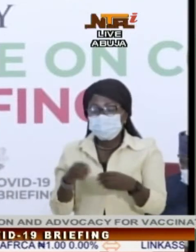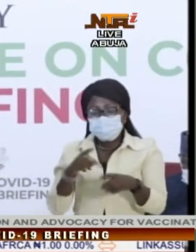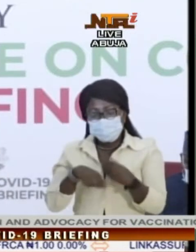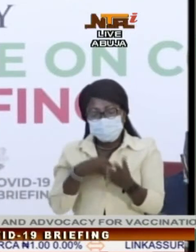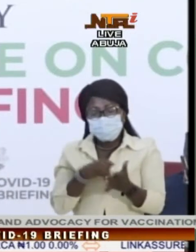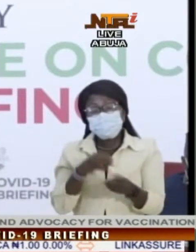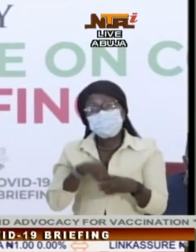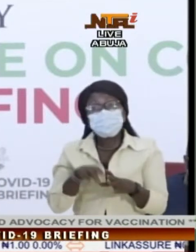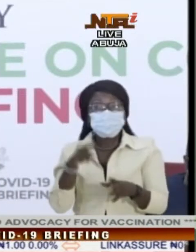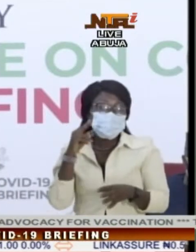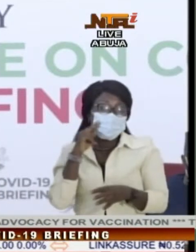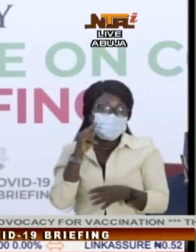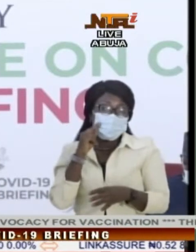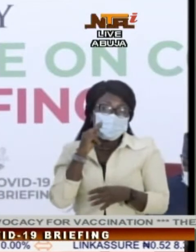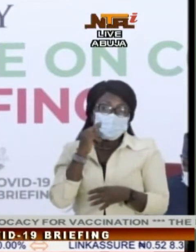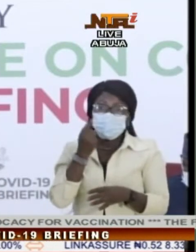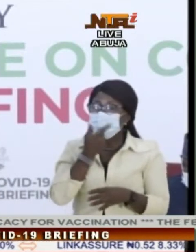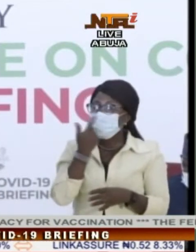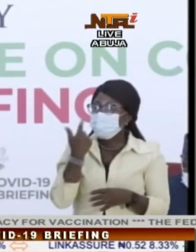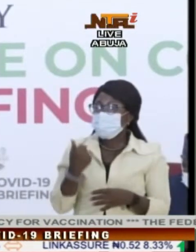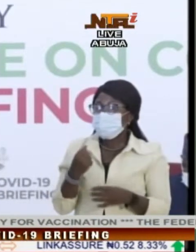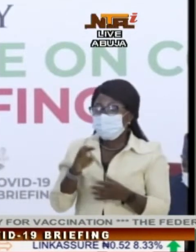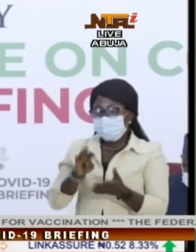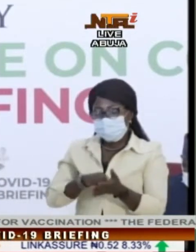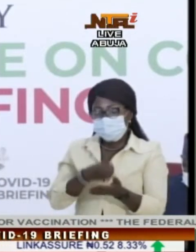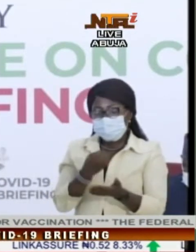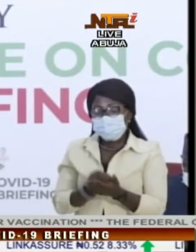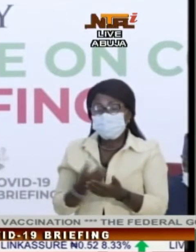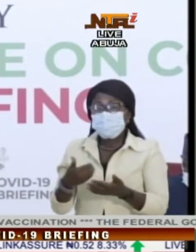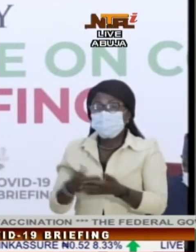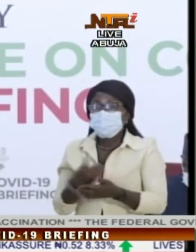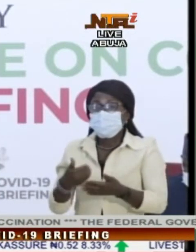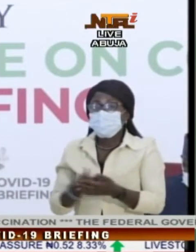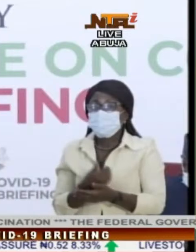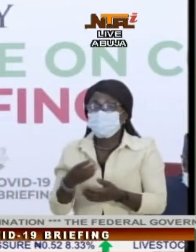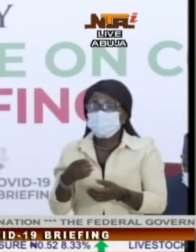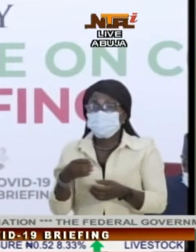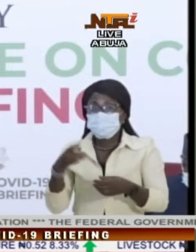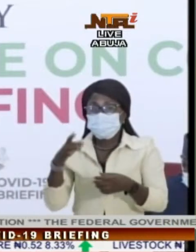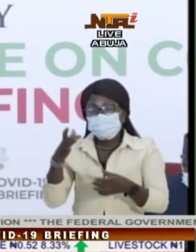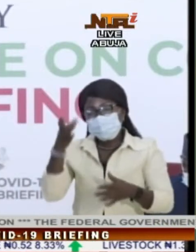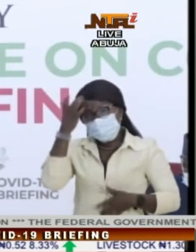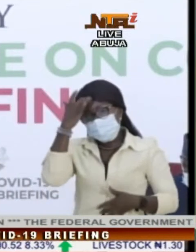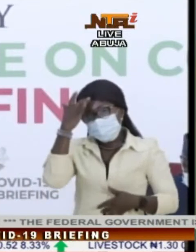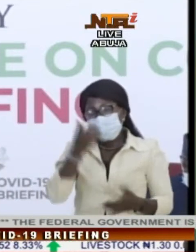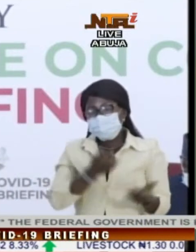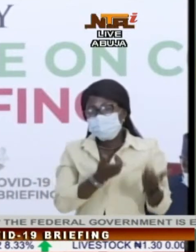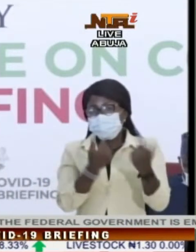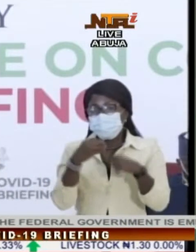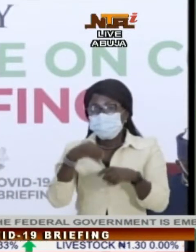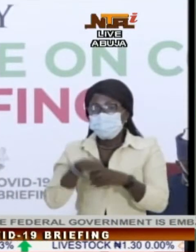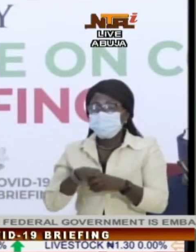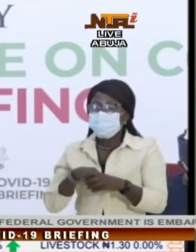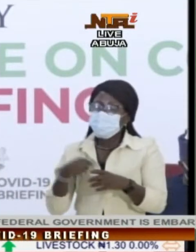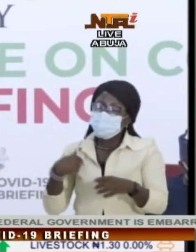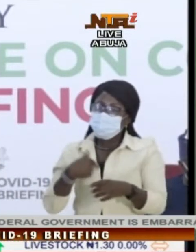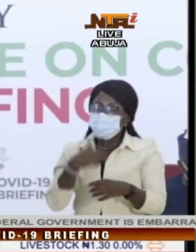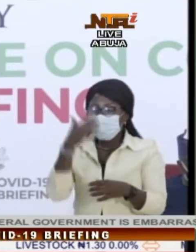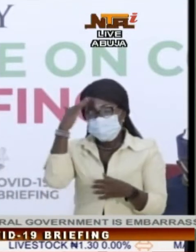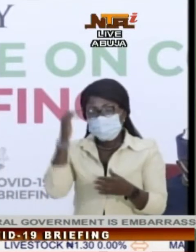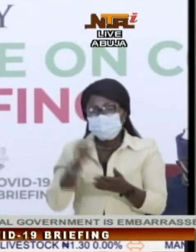still searching for evidence of the new strain. It is only so far in the UK that we're aware